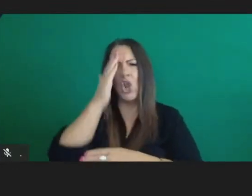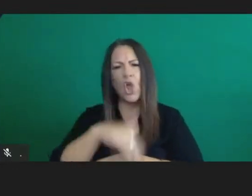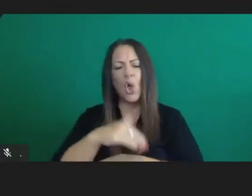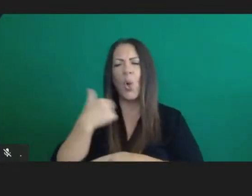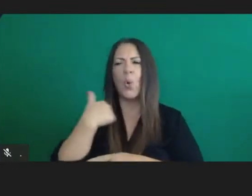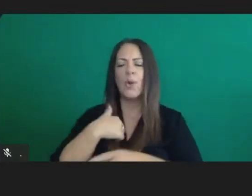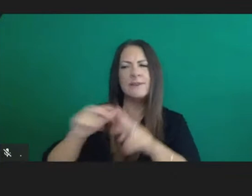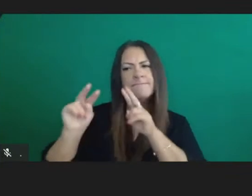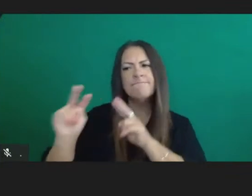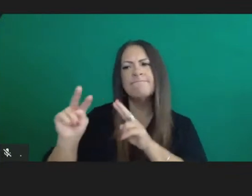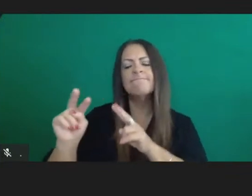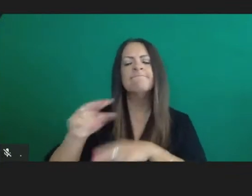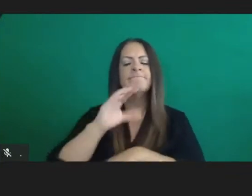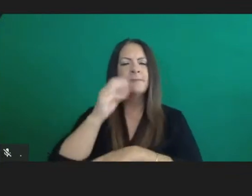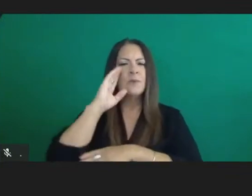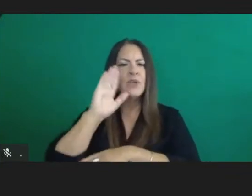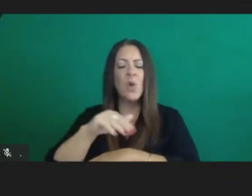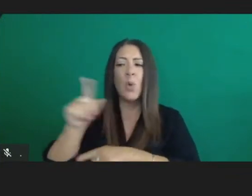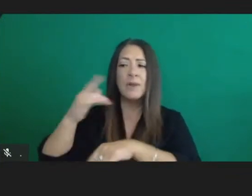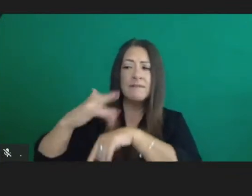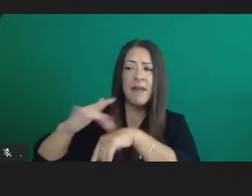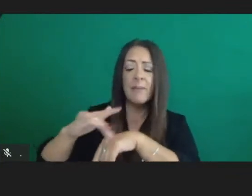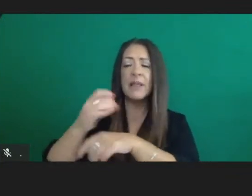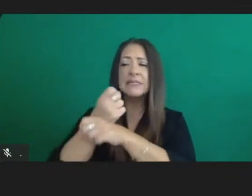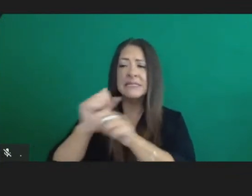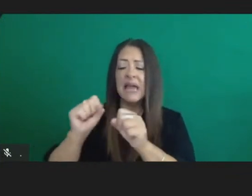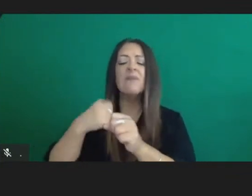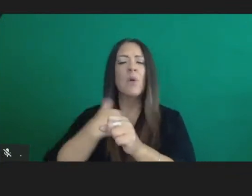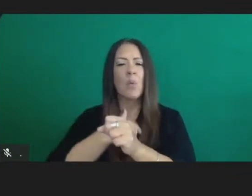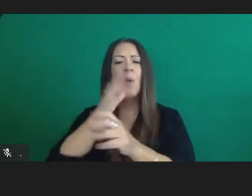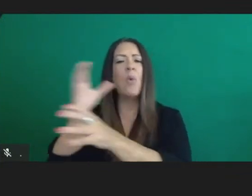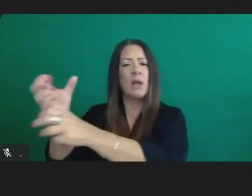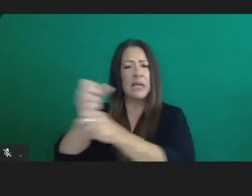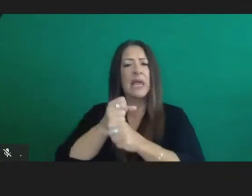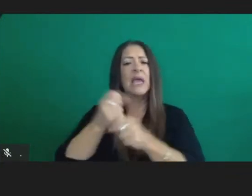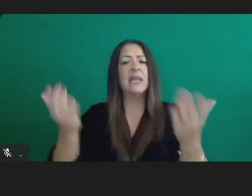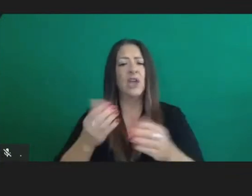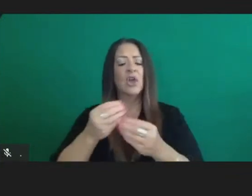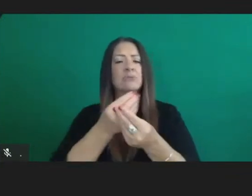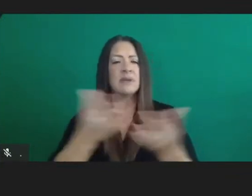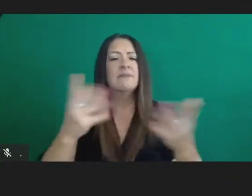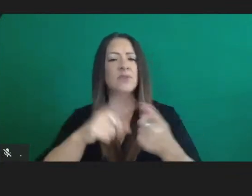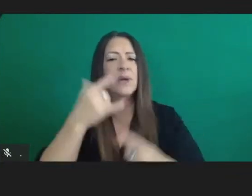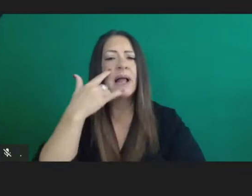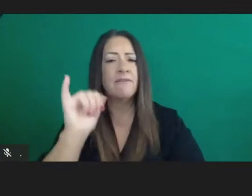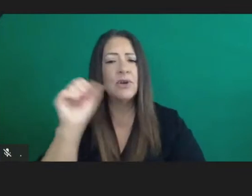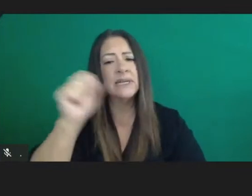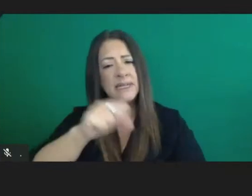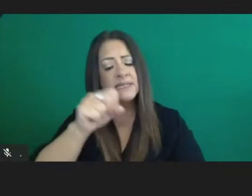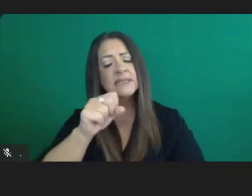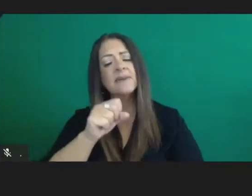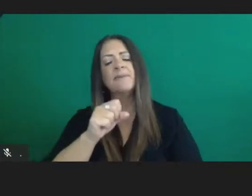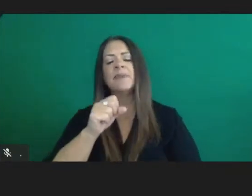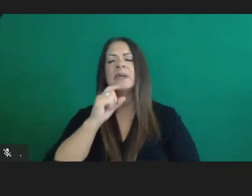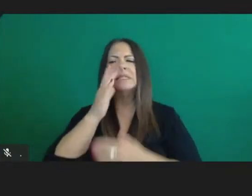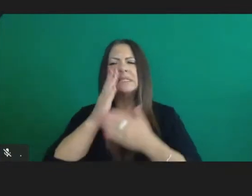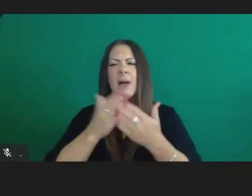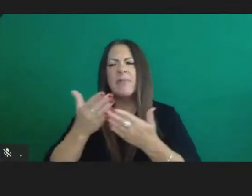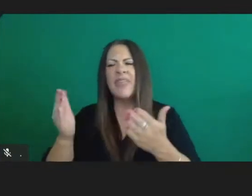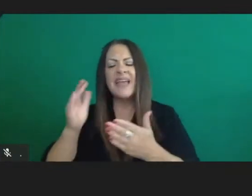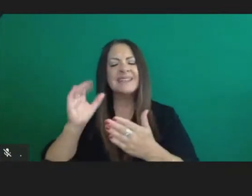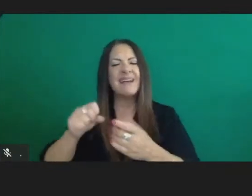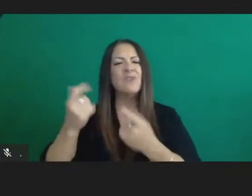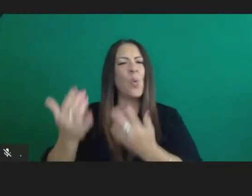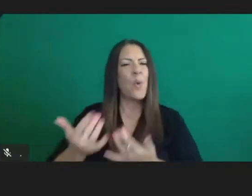to fruition and be available safely in California, we certainly see that it might create some delays. But that